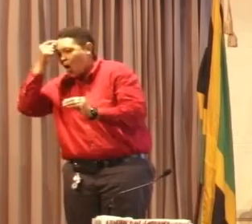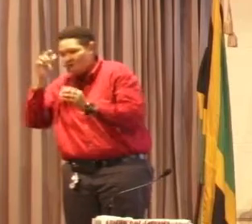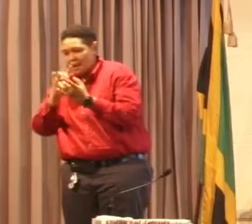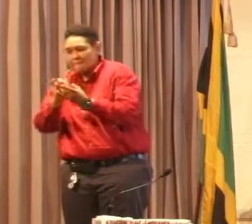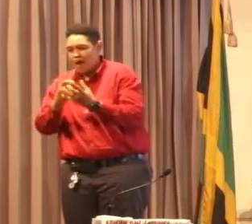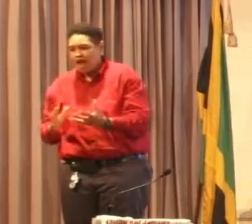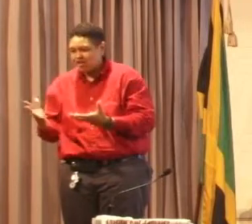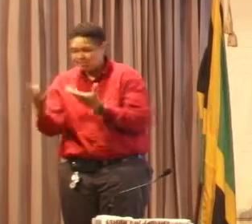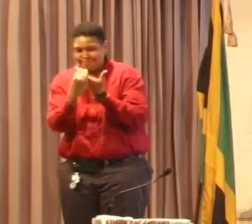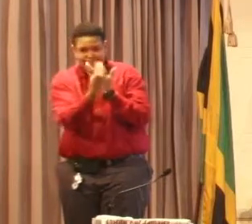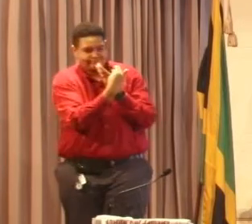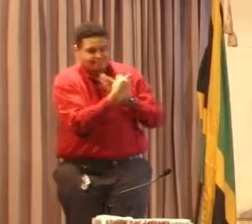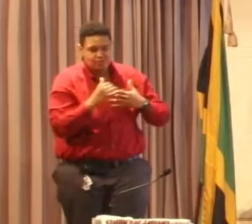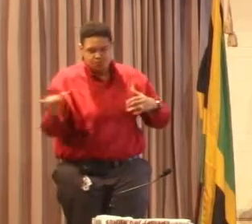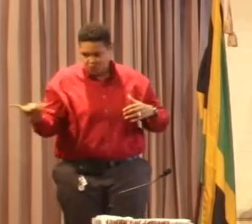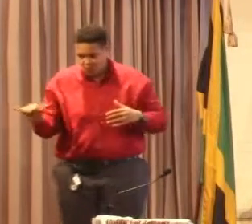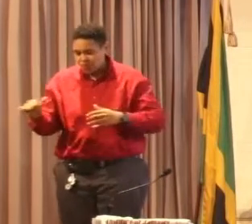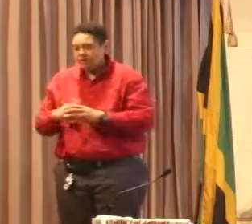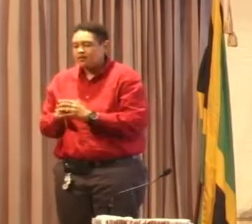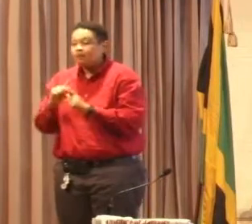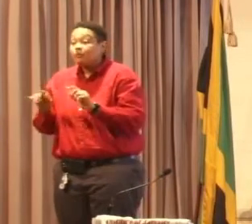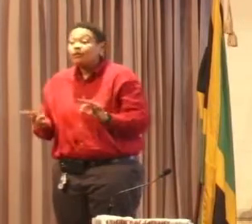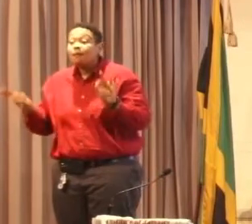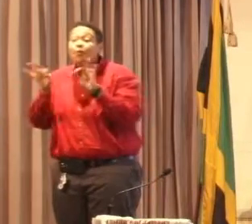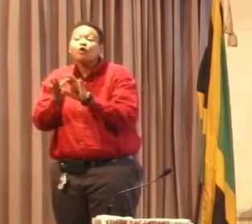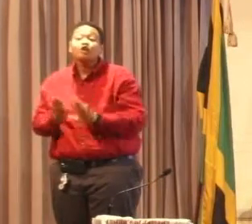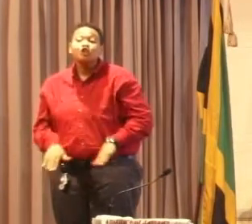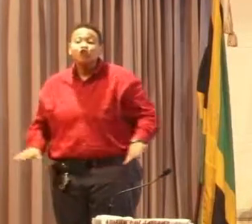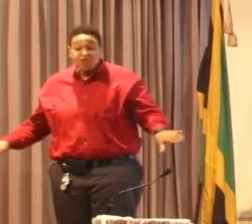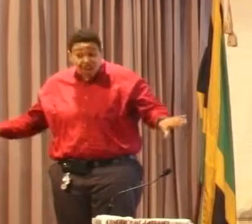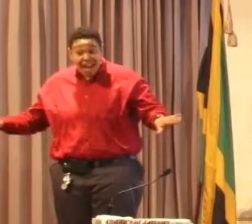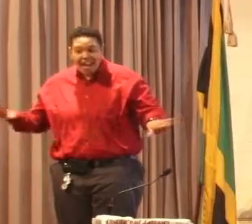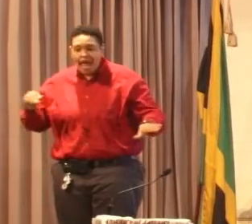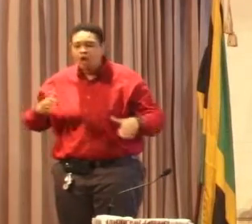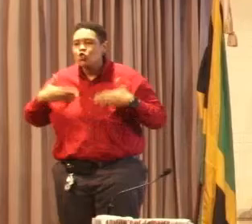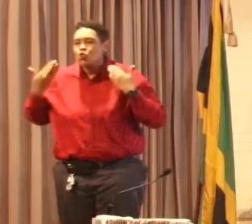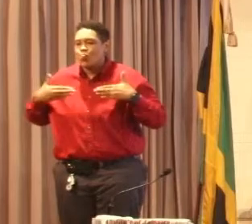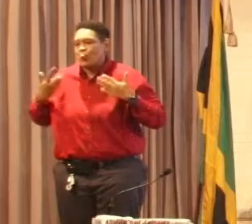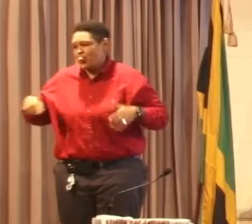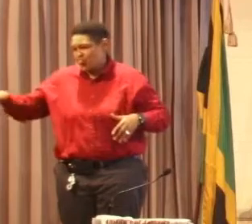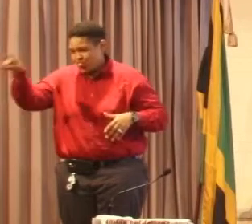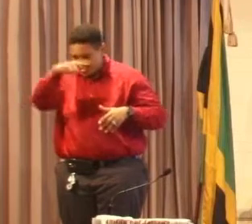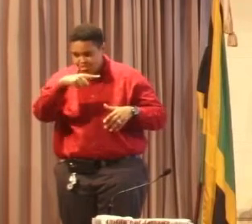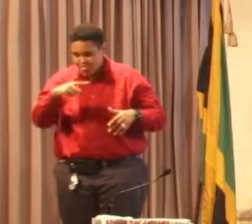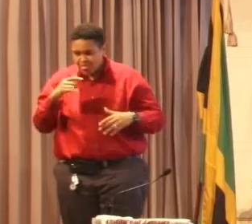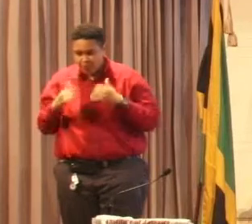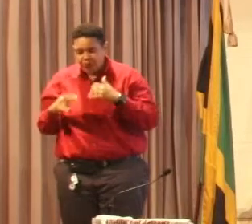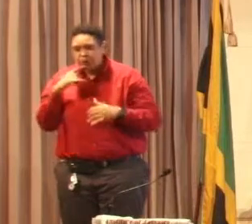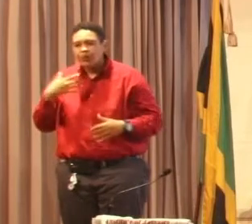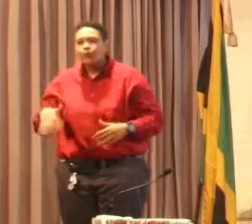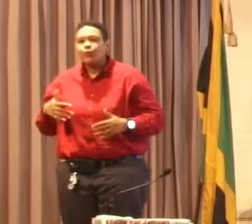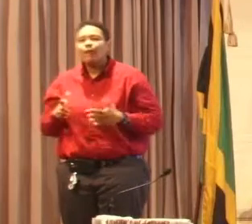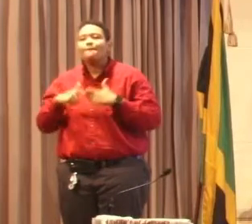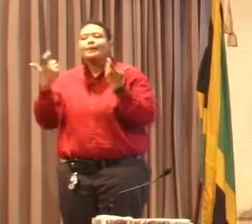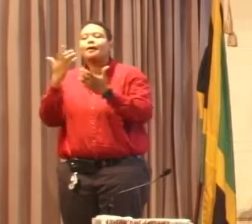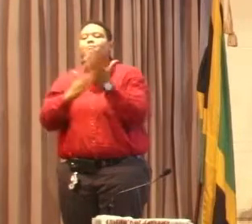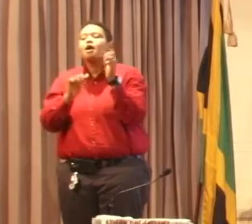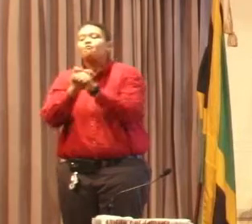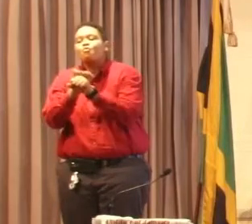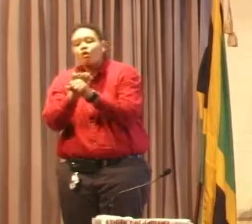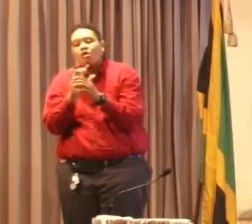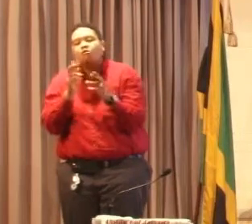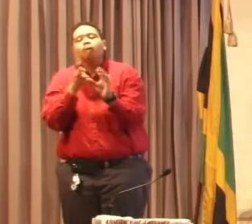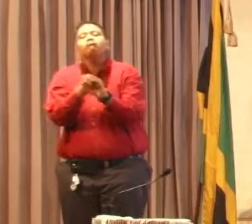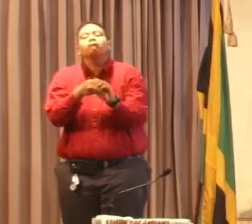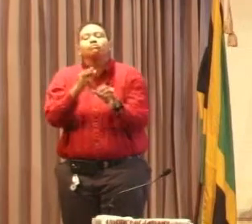and very importantly, it has engaged children and youths, which is really a big part of the work of the Institute of